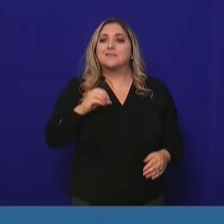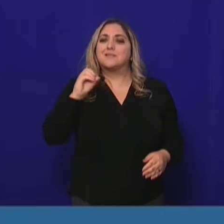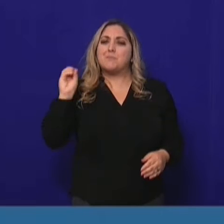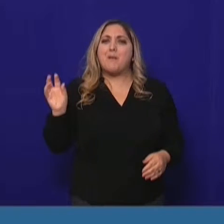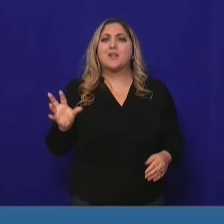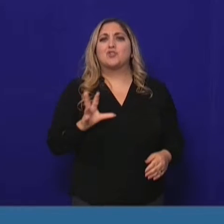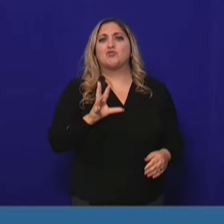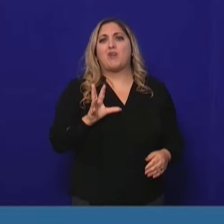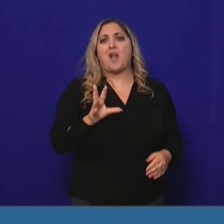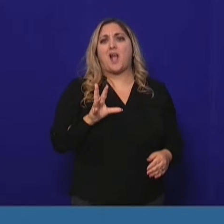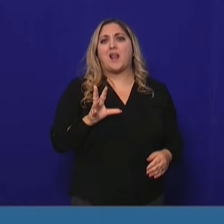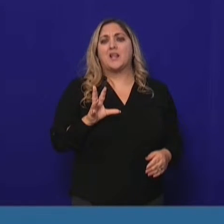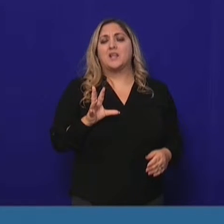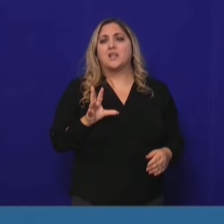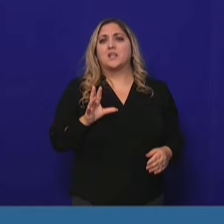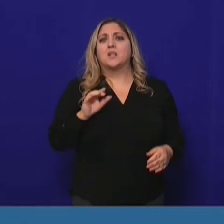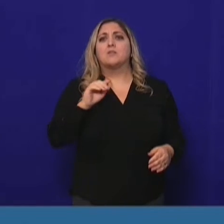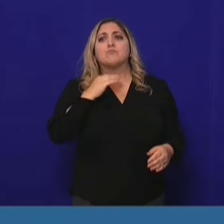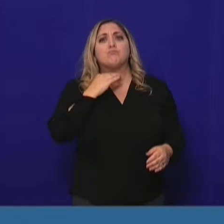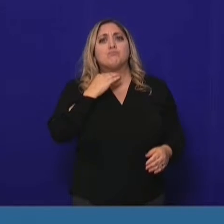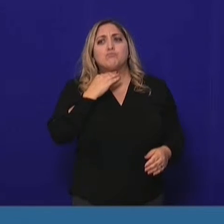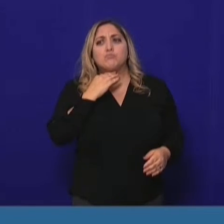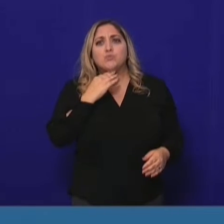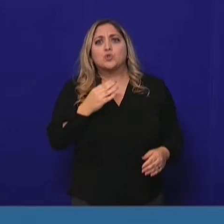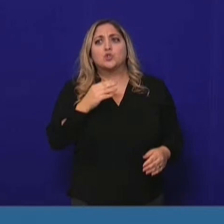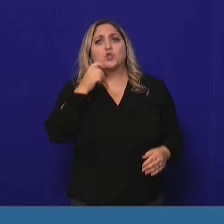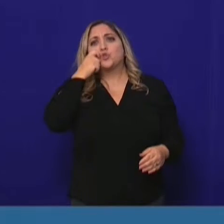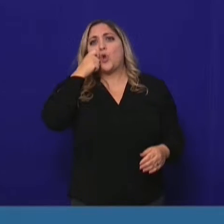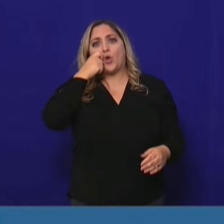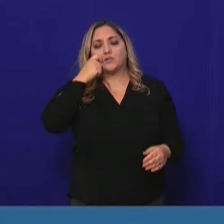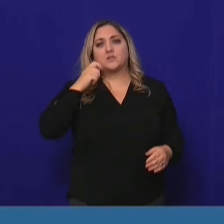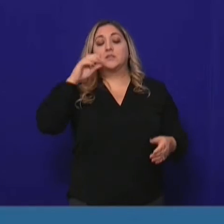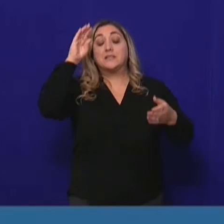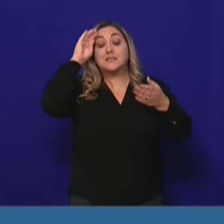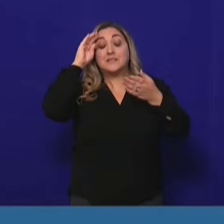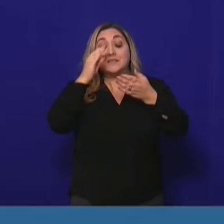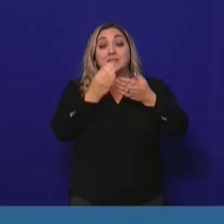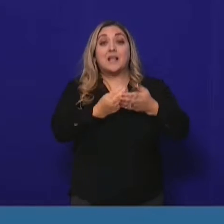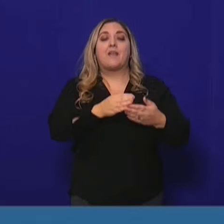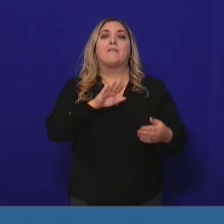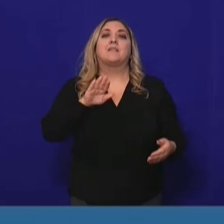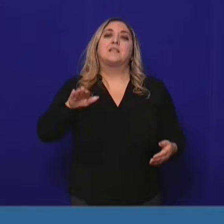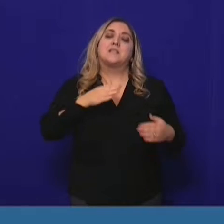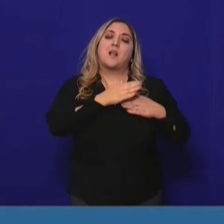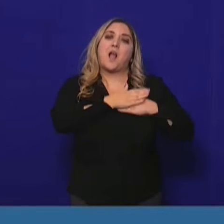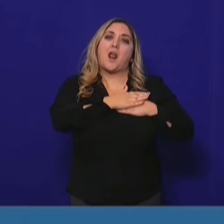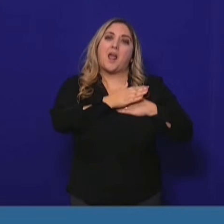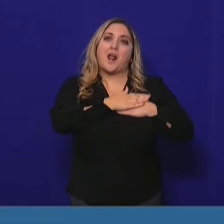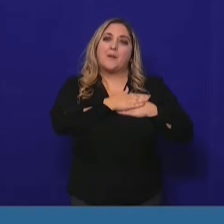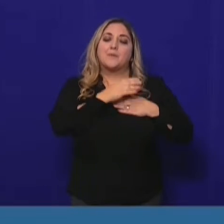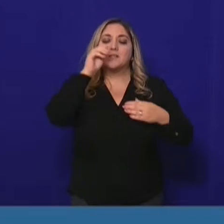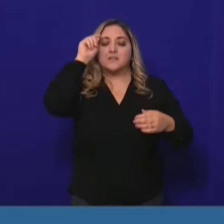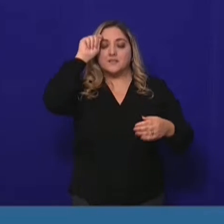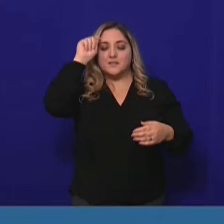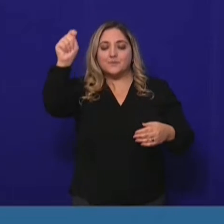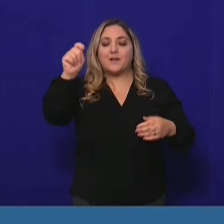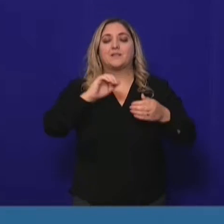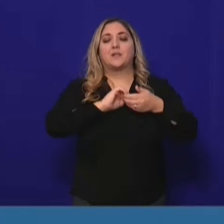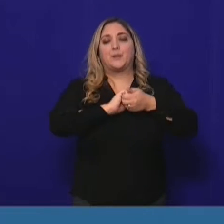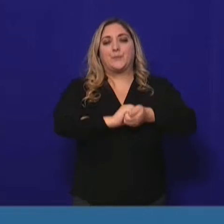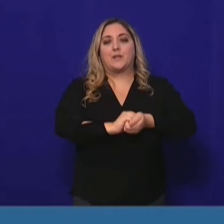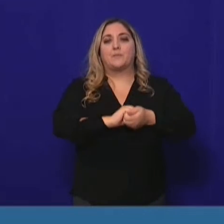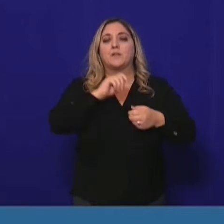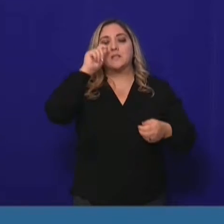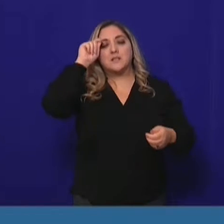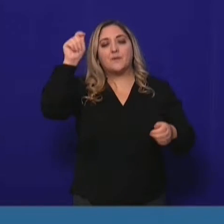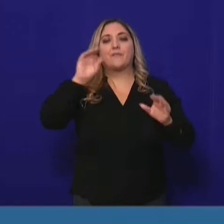nibqgħu niftakruh bħala miliet li aħna ipproteġejna l dawk in-nies li iktar huma qalbna, proteġejna lil ħbib tagħna u proteġejna lil